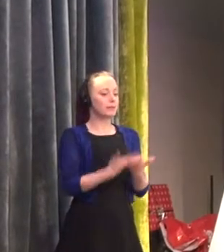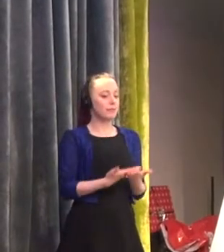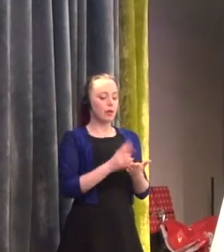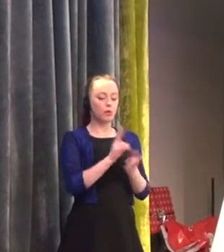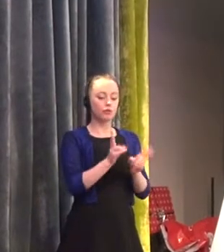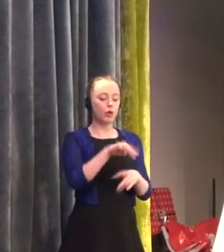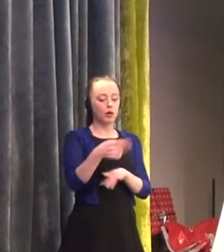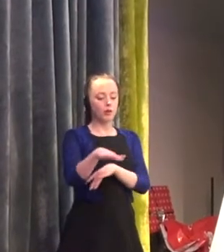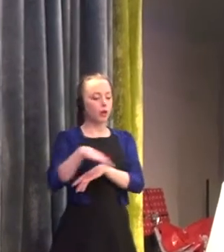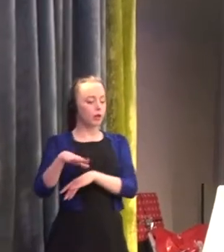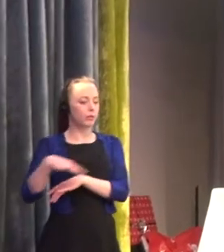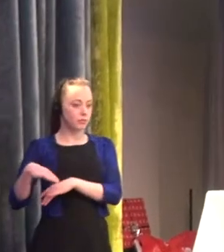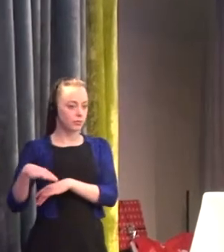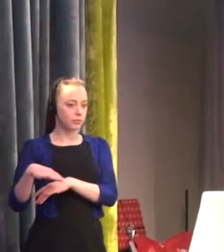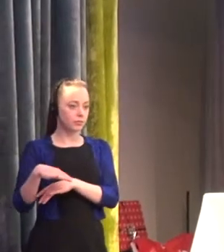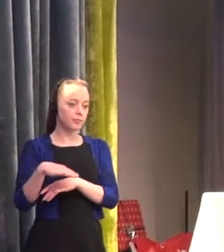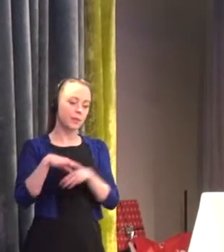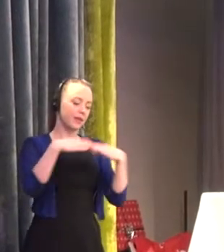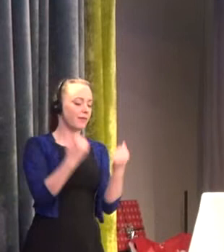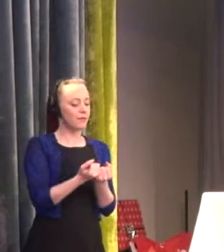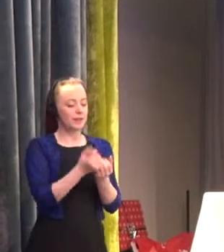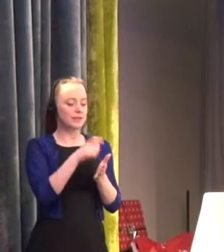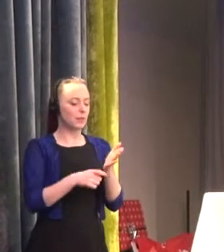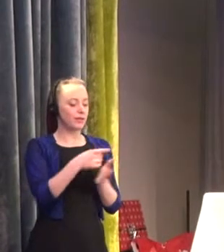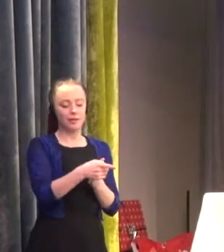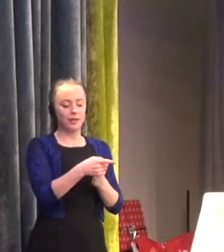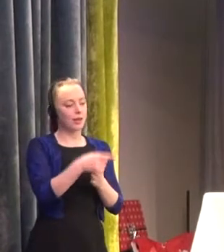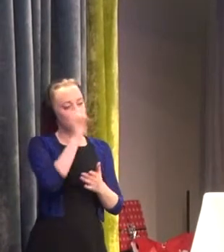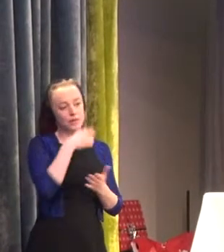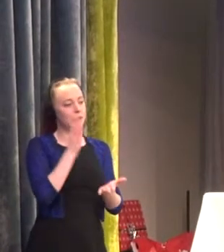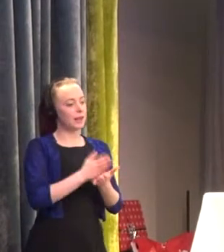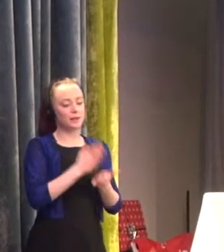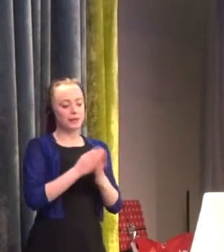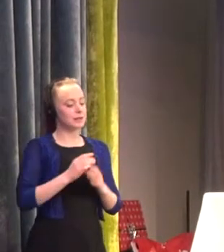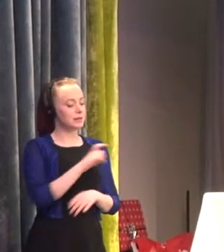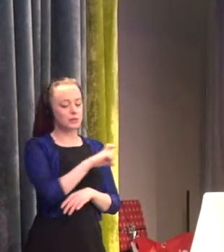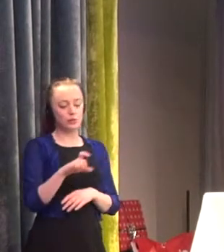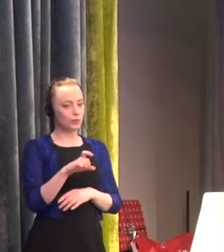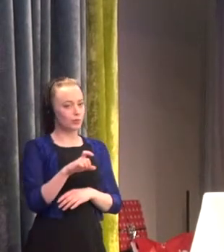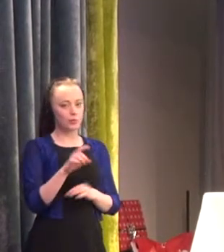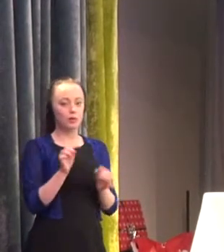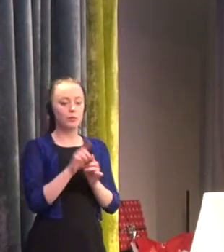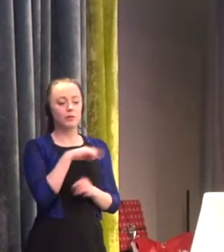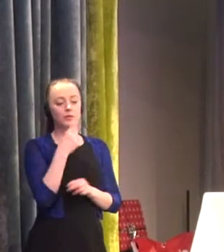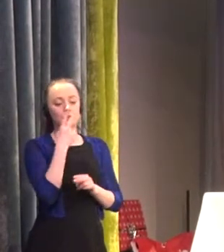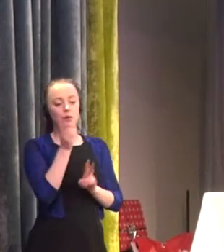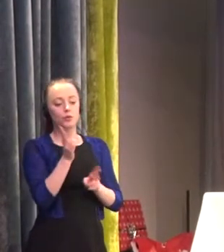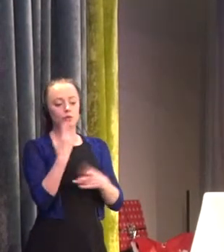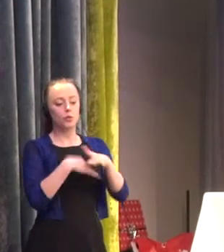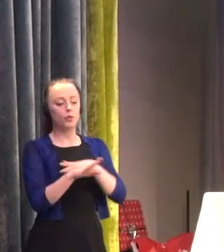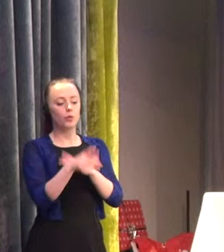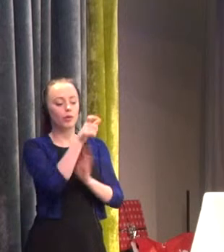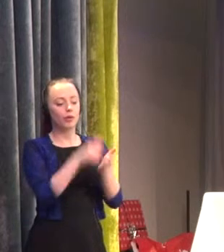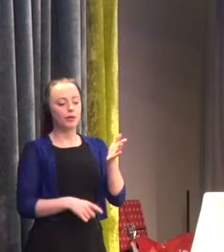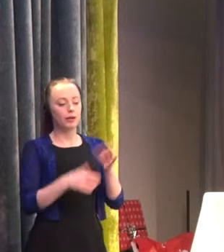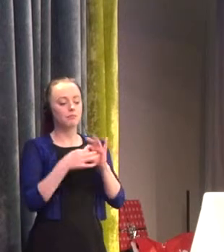please don't ask why. And bilateral agencies under the Article for International Cooperation all must make this dramatic sea change